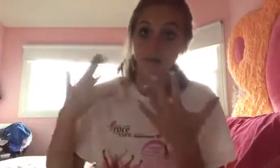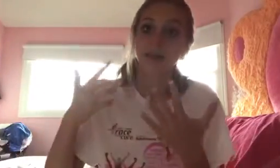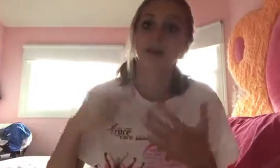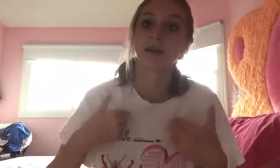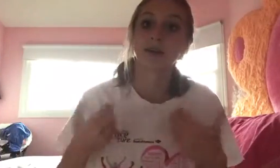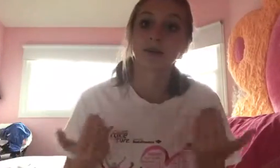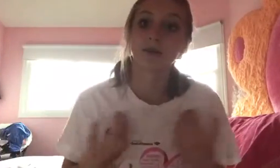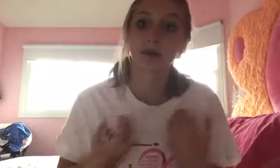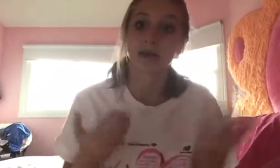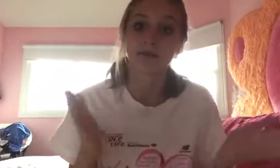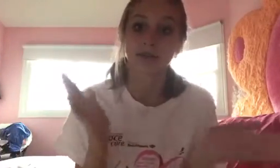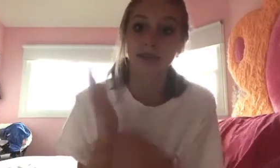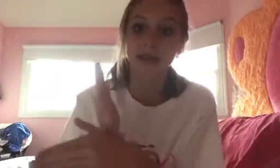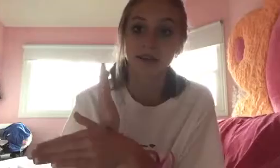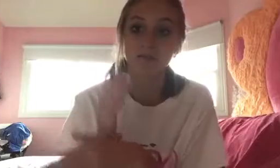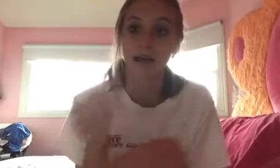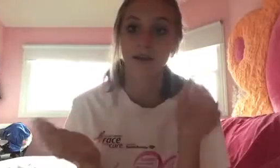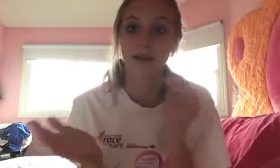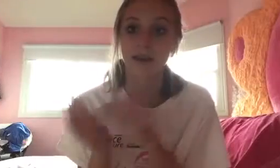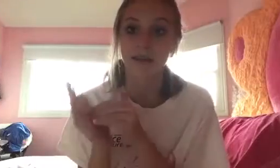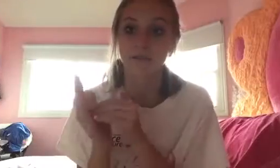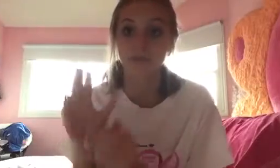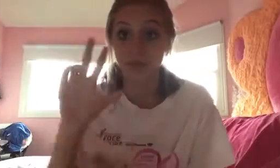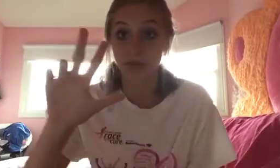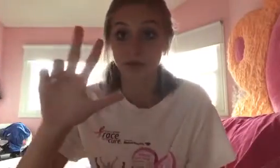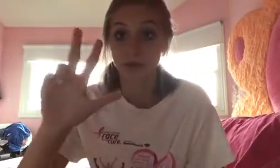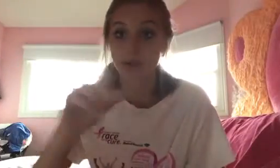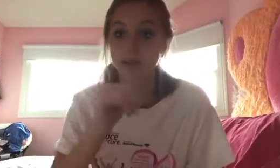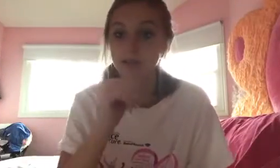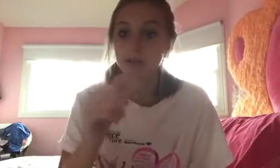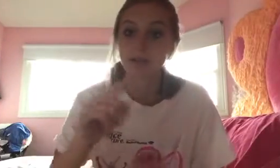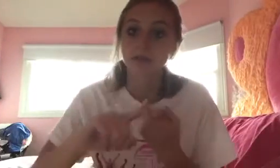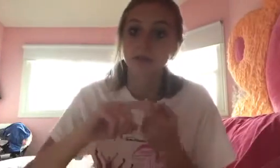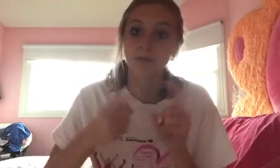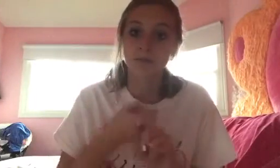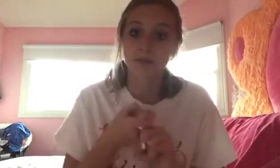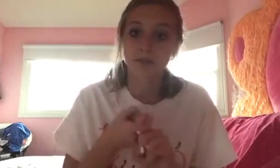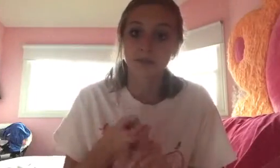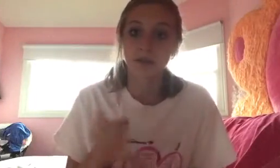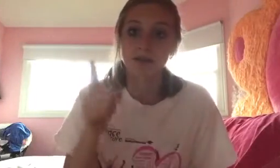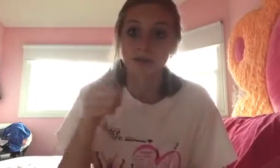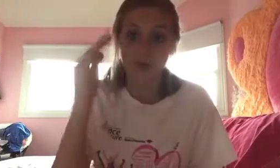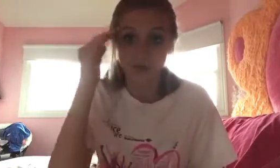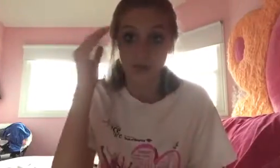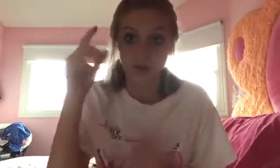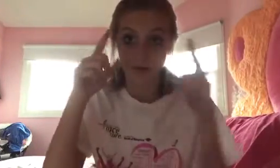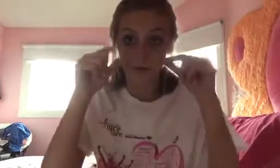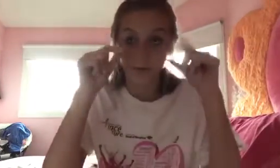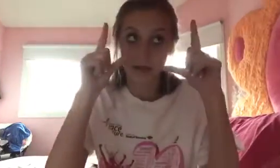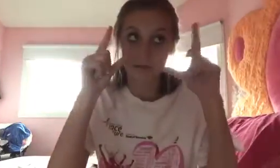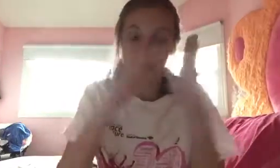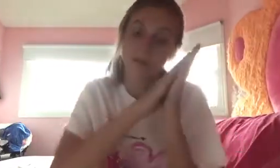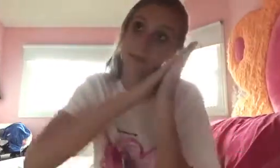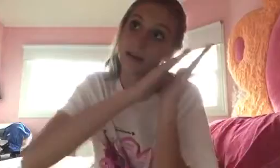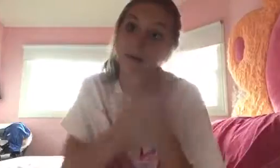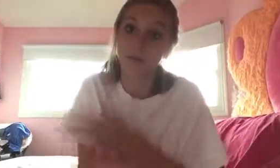in. You have to kick him out again. Three, don't be his friend. You know you're going to wake up in his bed in the